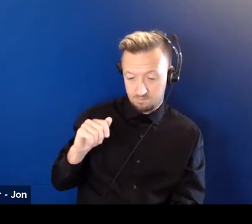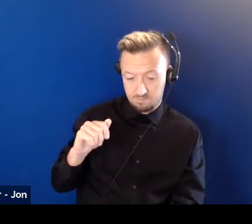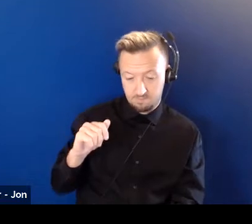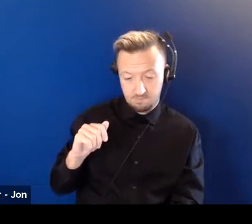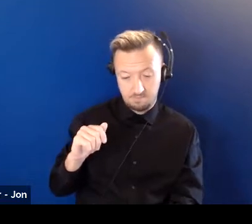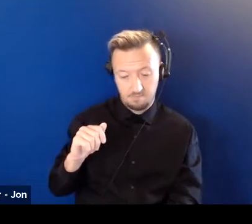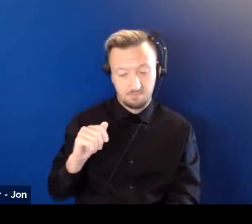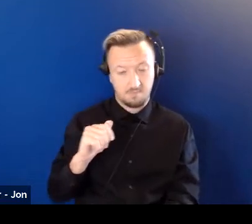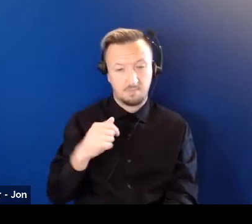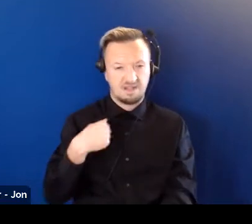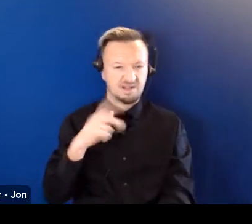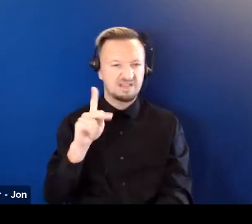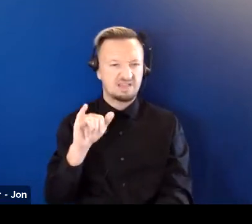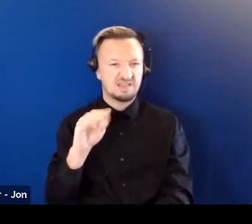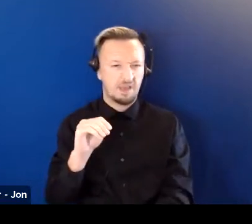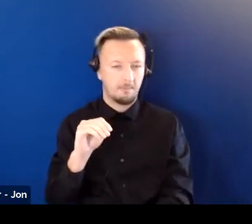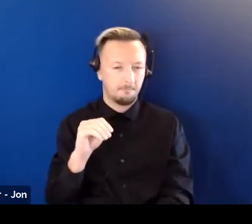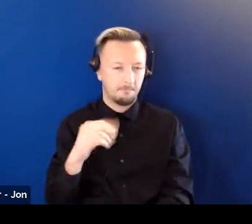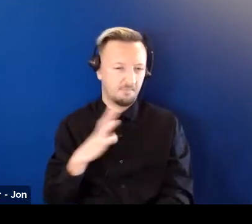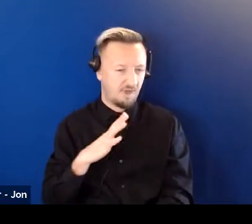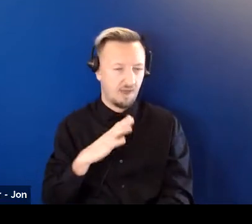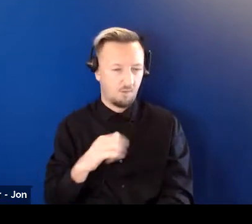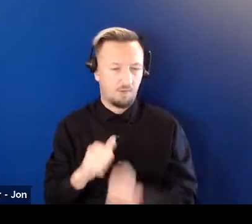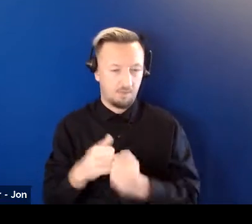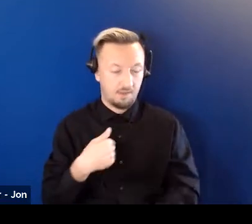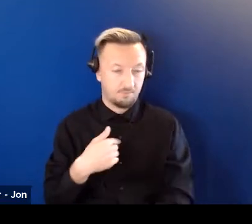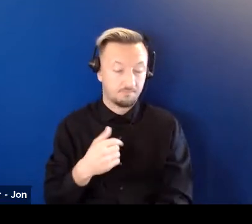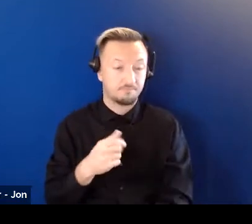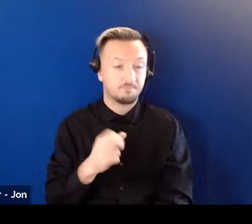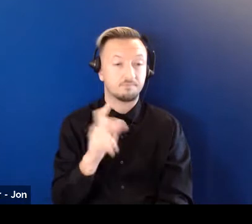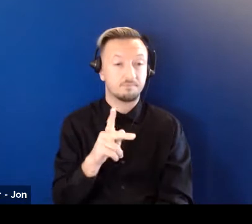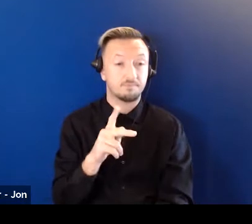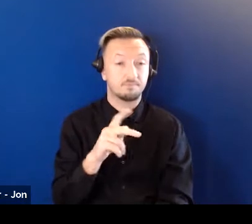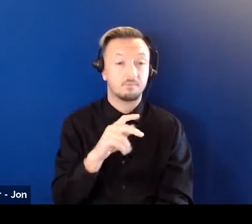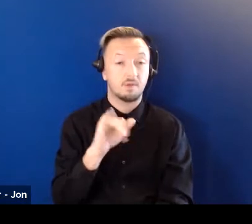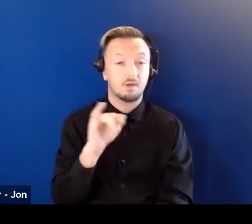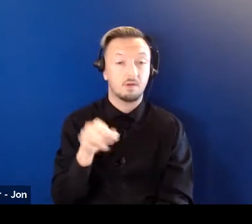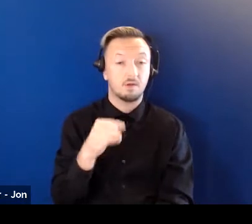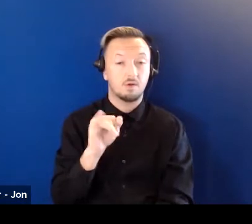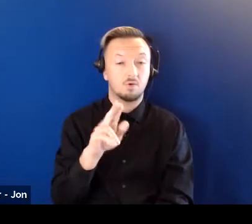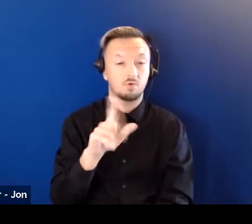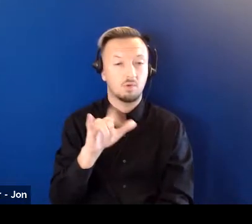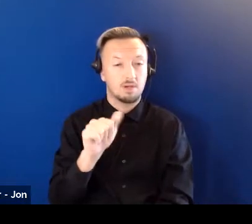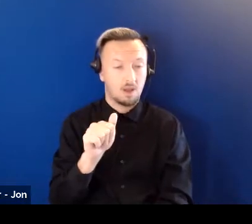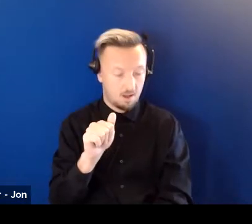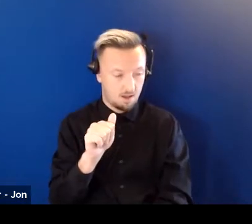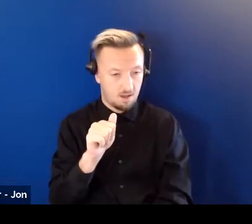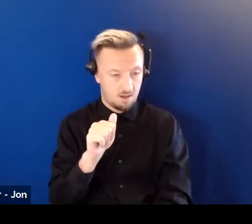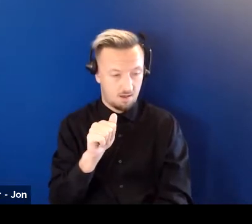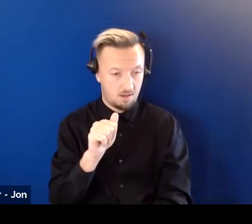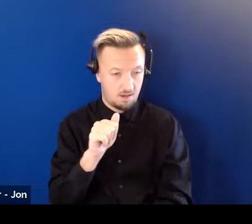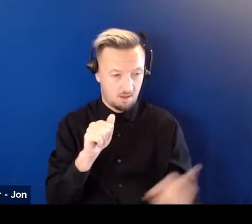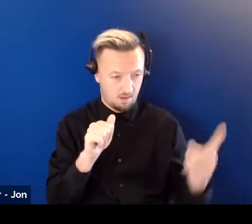Absolutely. This is Kim. That's fine with me. Excellent. So we had a question from Julia, and it says, are all the counties